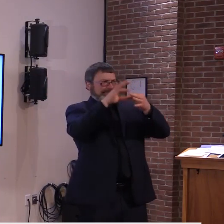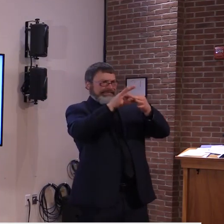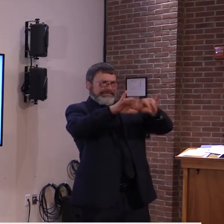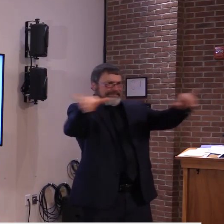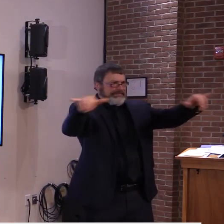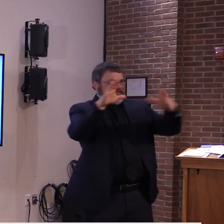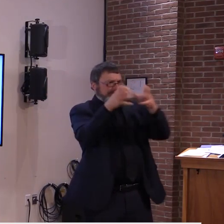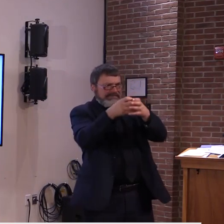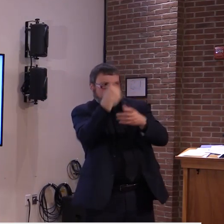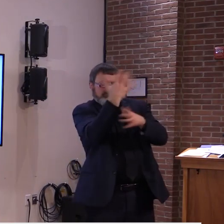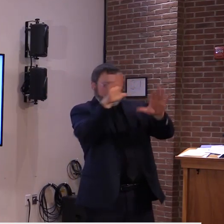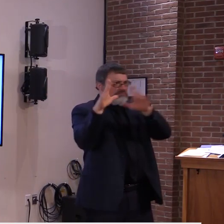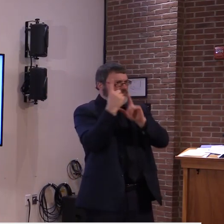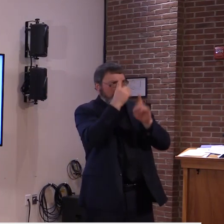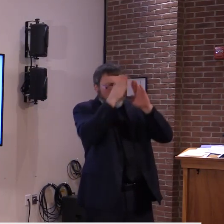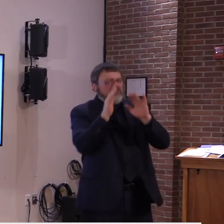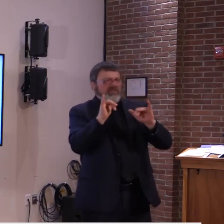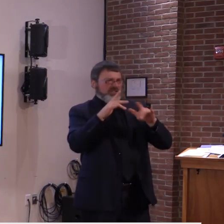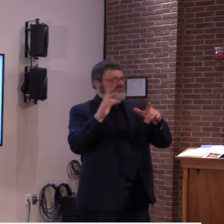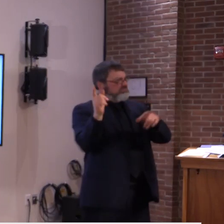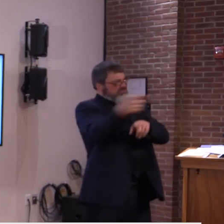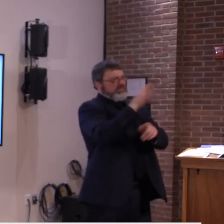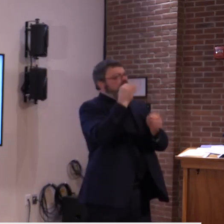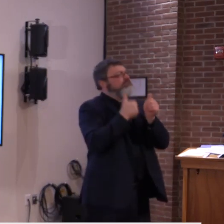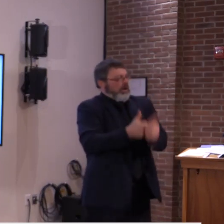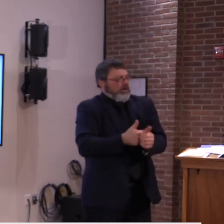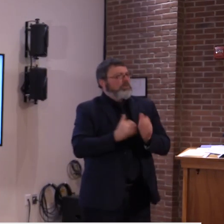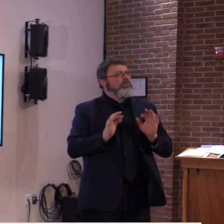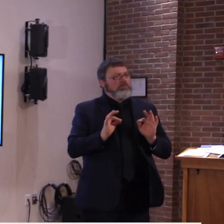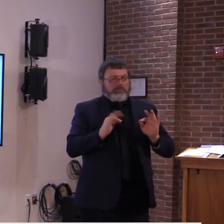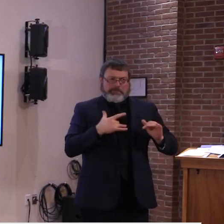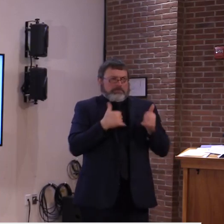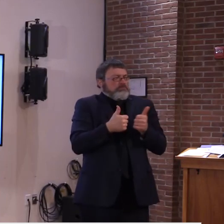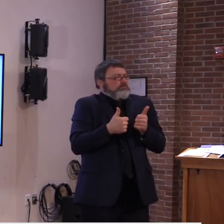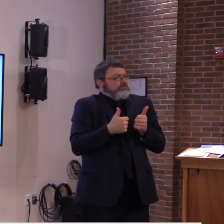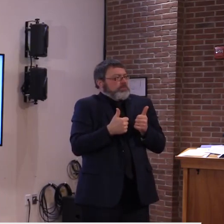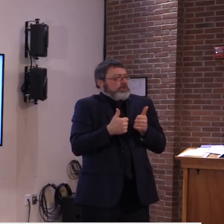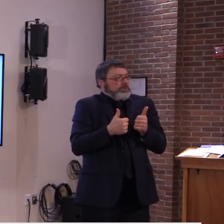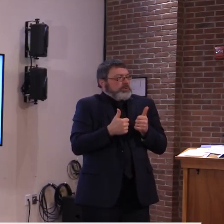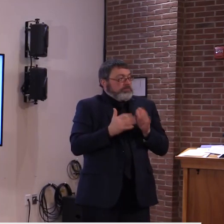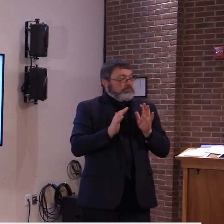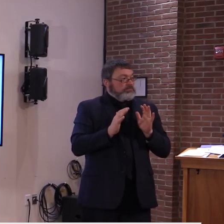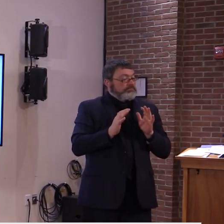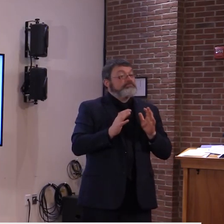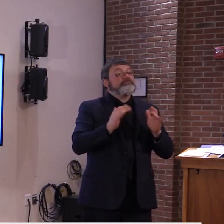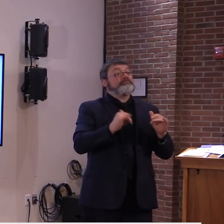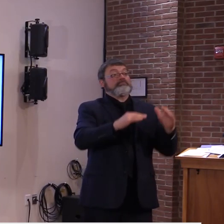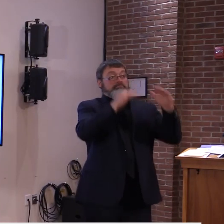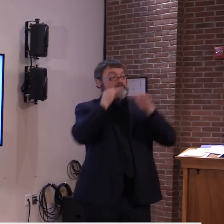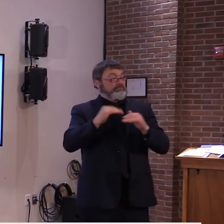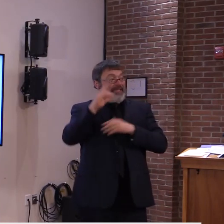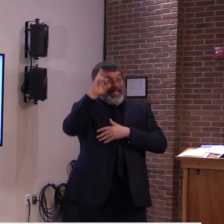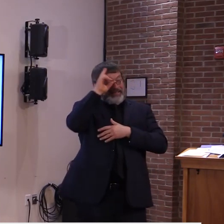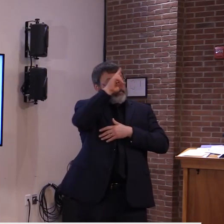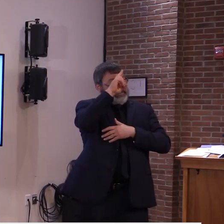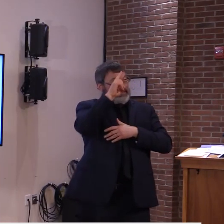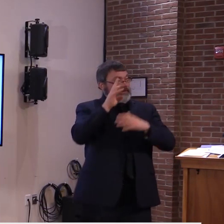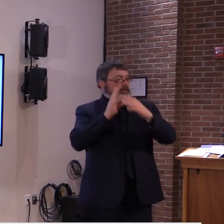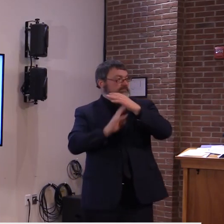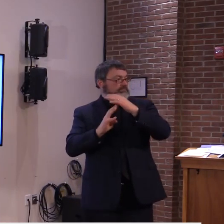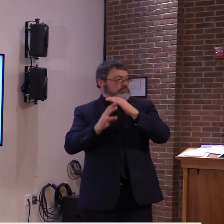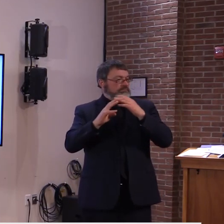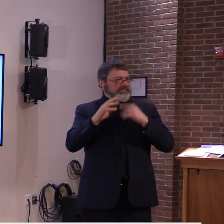Earlier this morning, we recognized 29 hospitalizations, 7 suspected COVID hospitalizations,